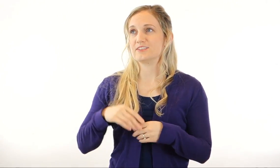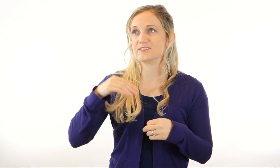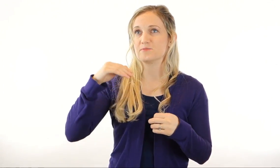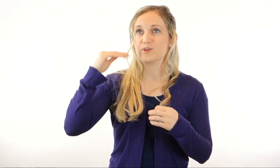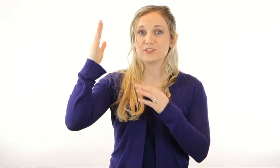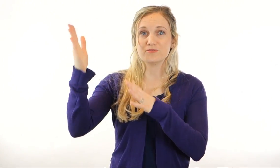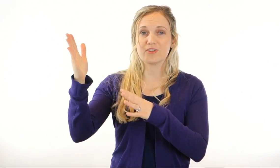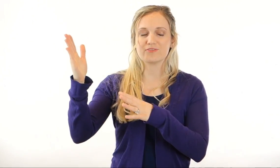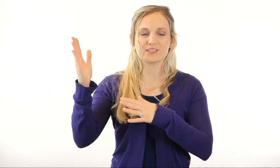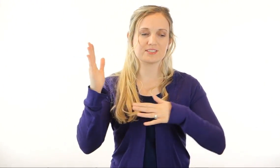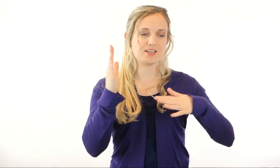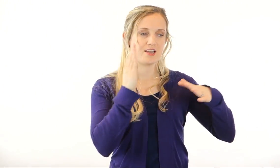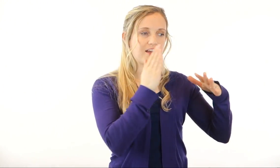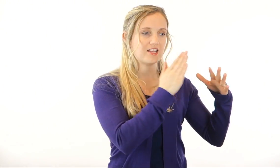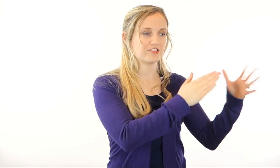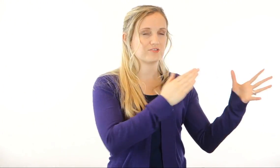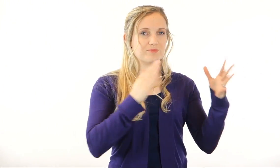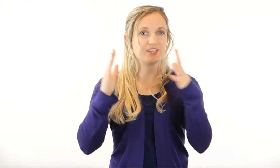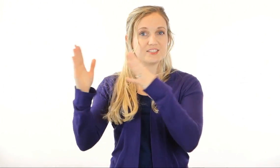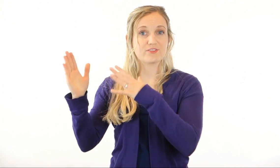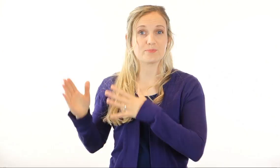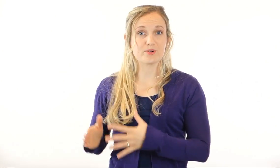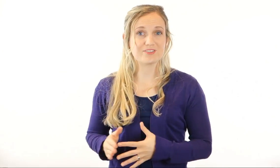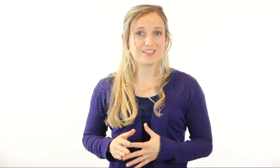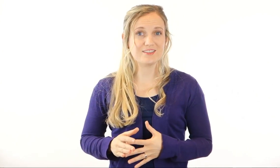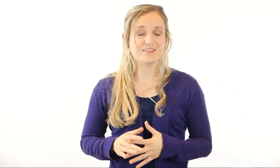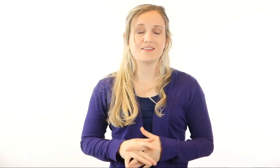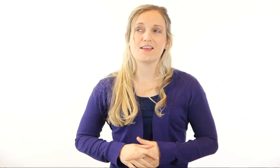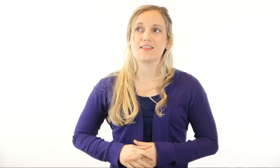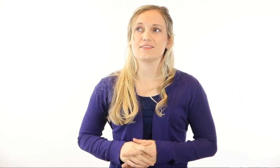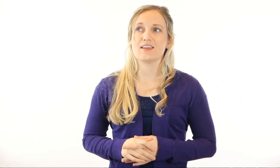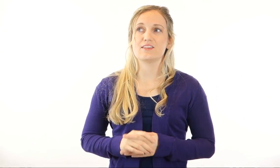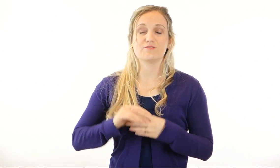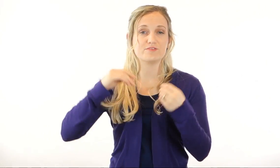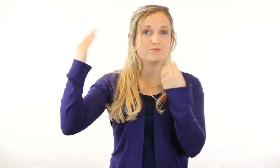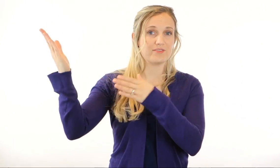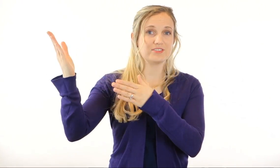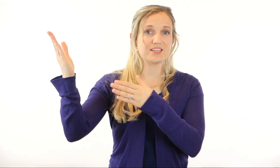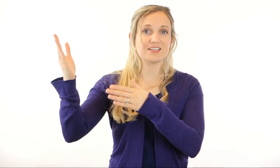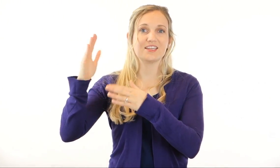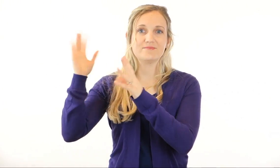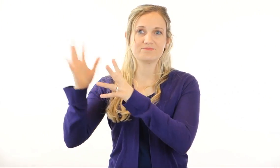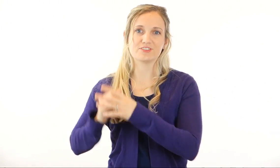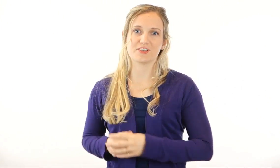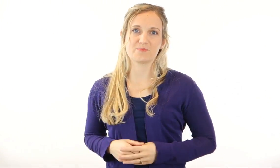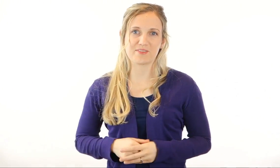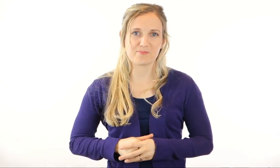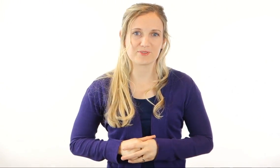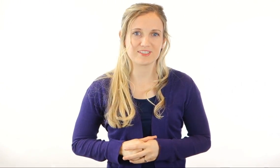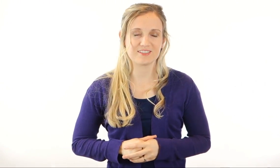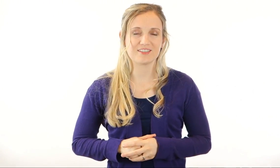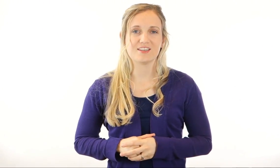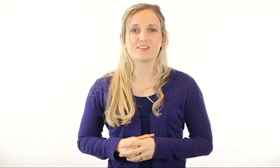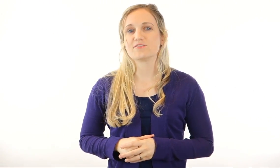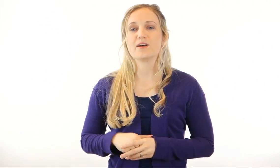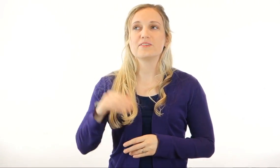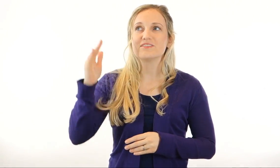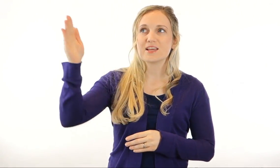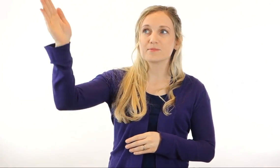is once you've referenced a certain place for a person, then you reference that again, you're talking about that person. So now we've established